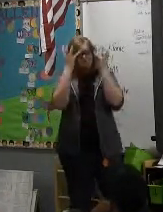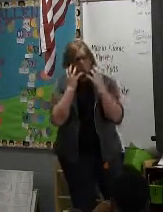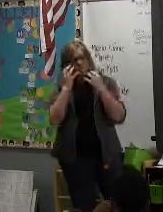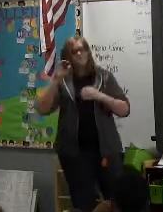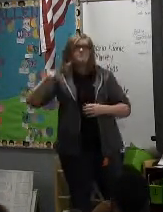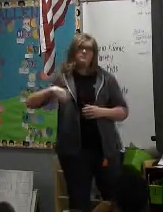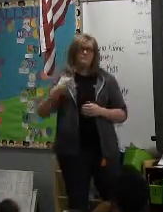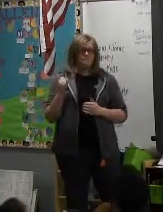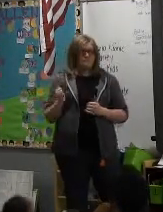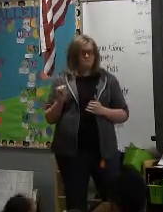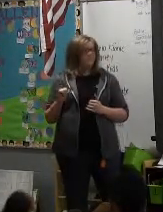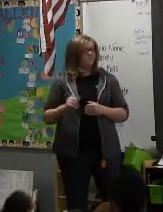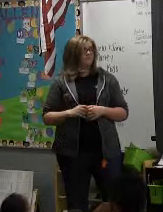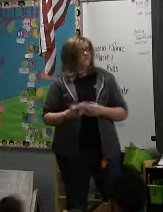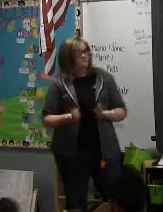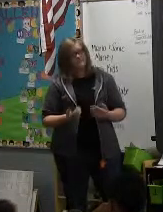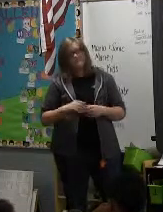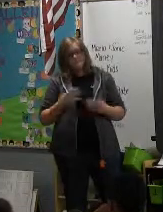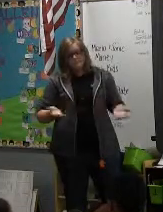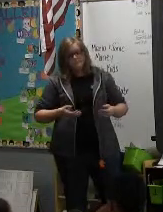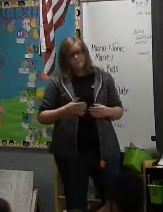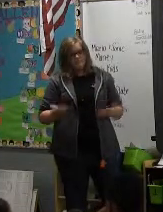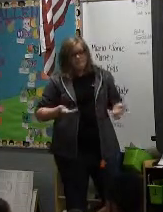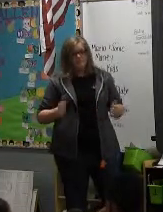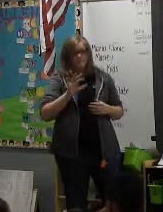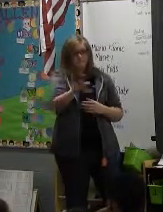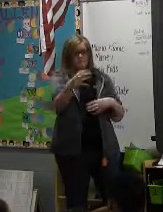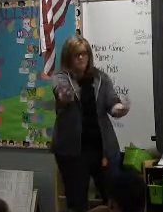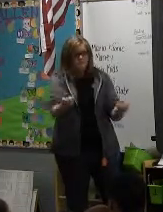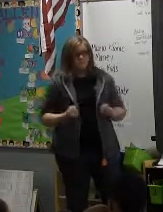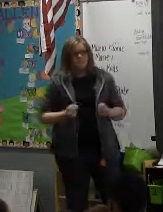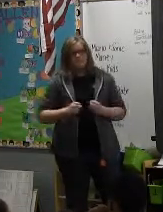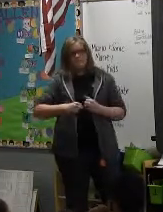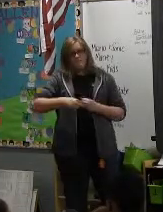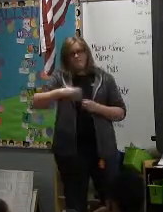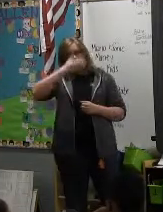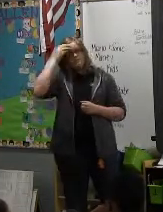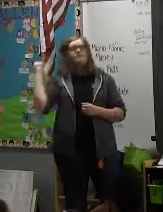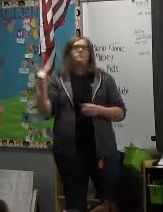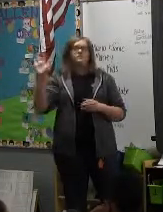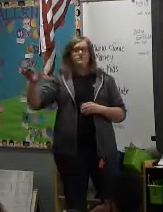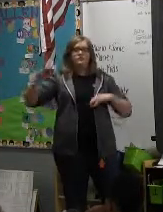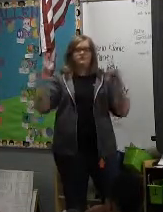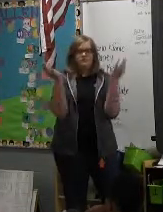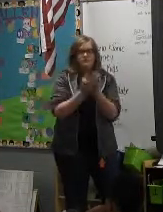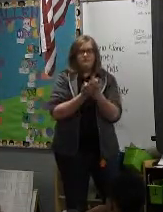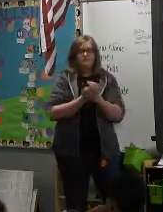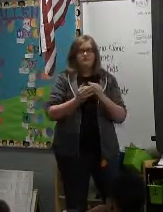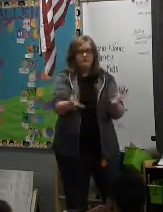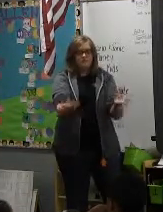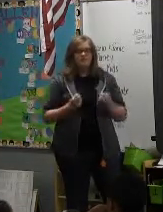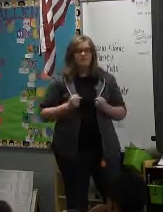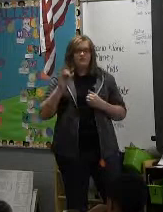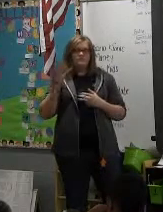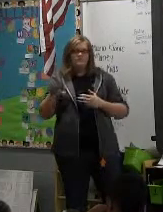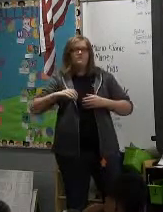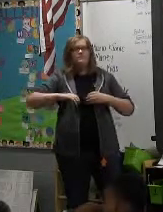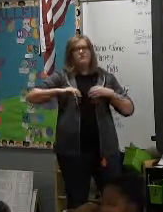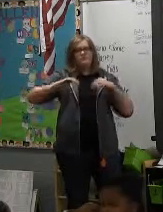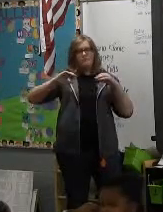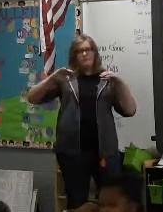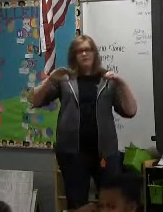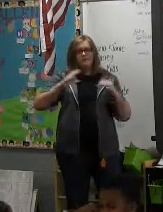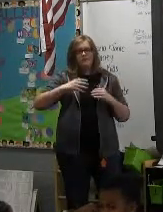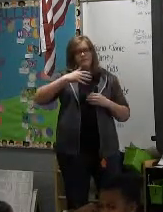But sadly, Jay couldn't do what he wanted because his family expected him to become a member of